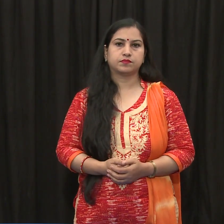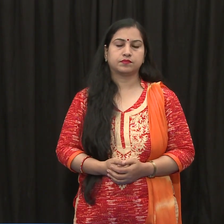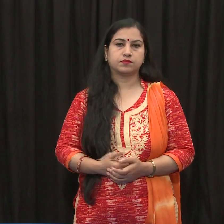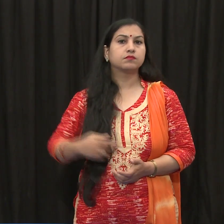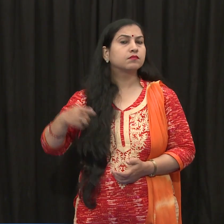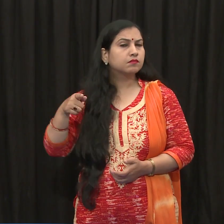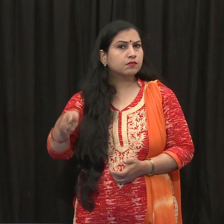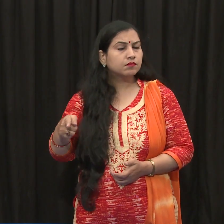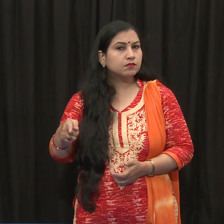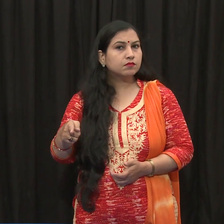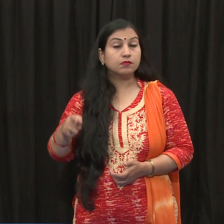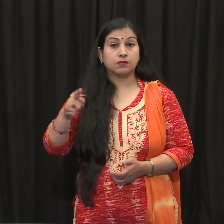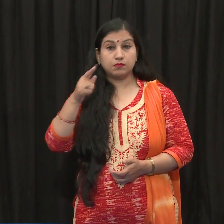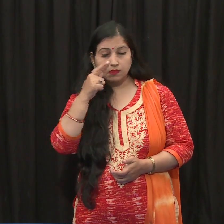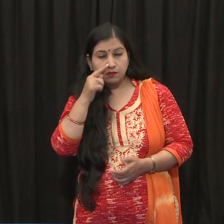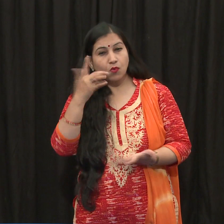provided he has enrolled